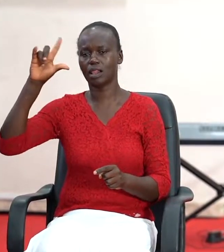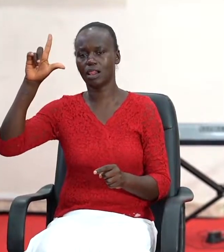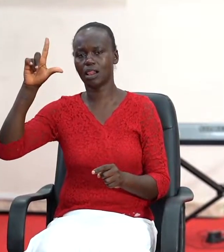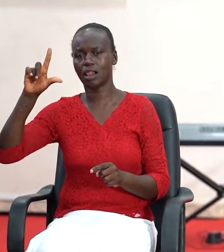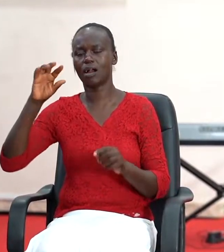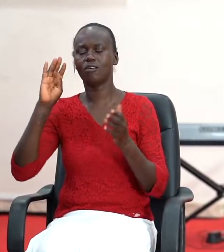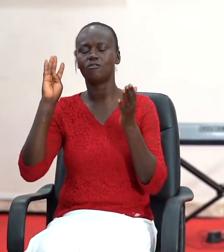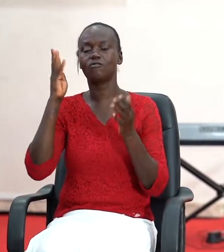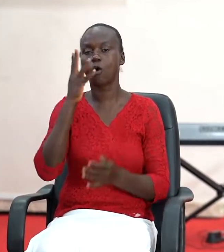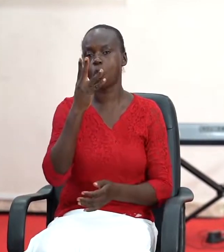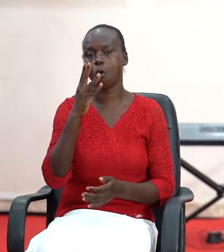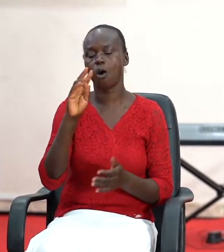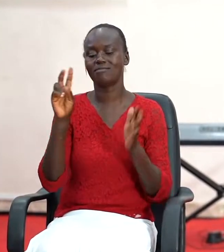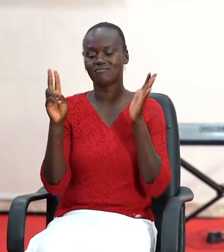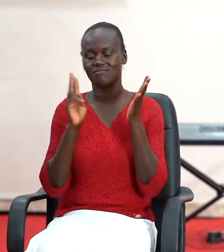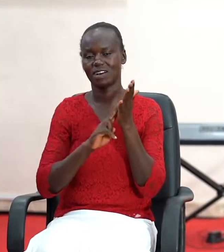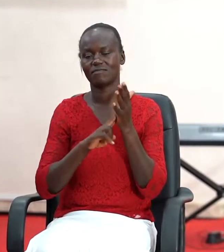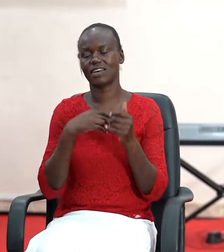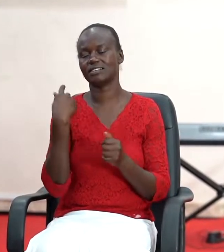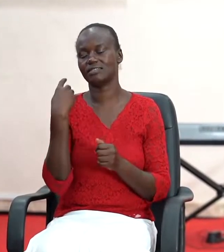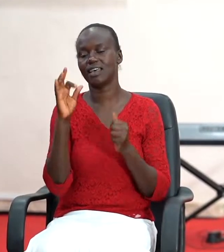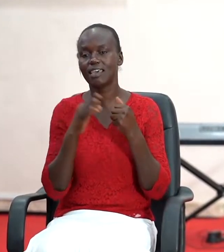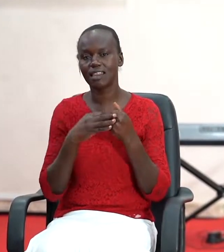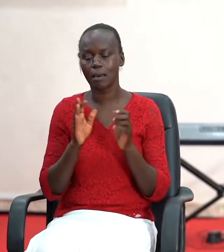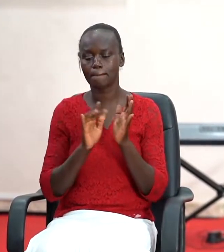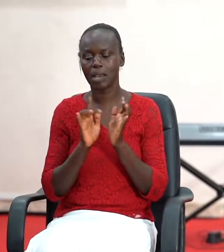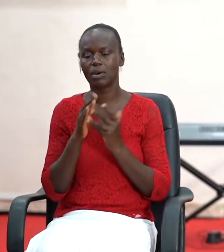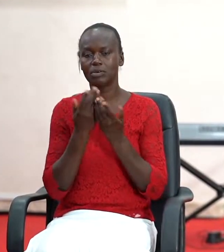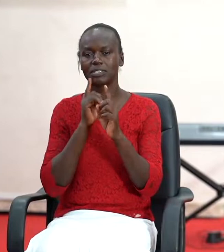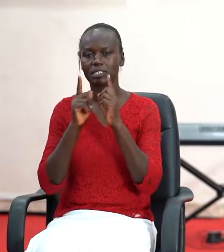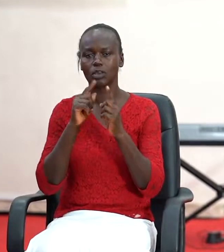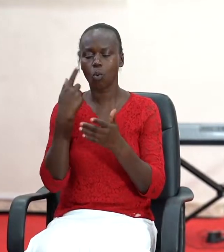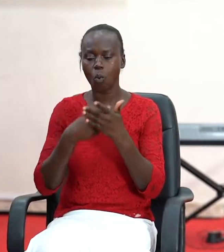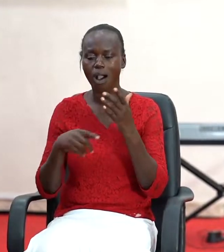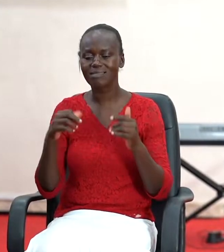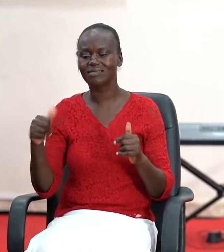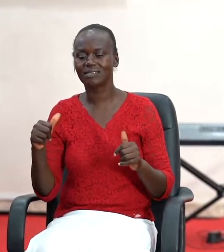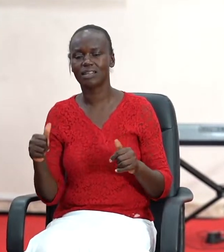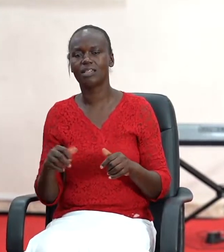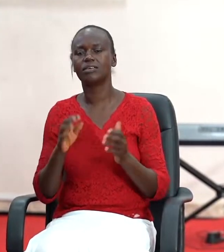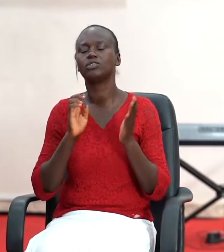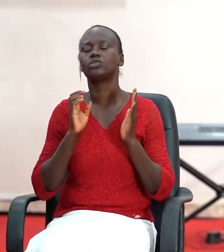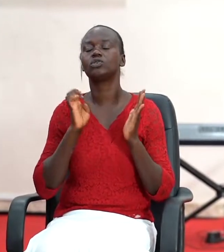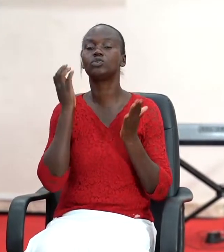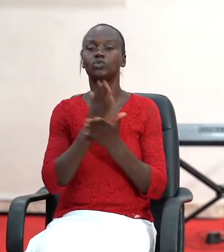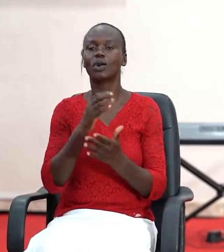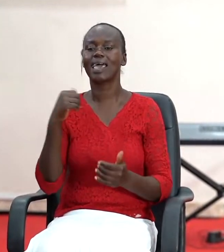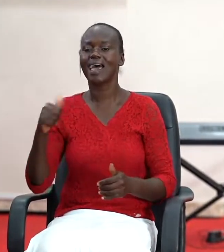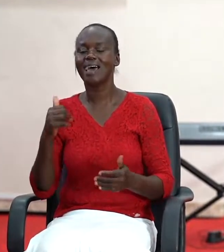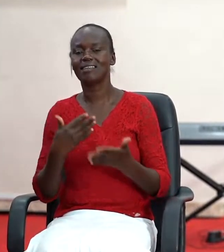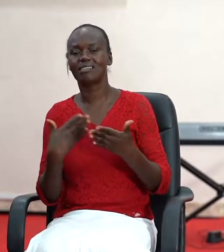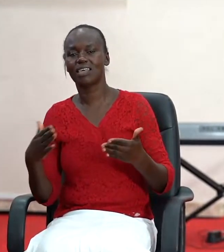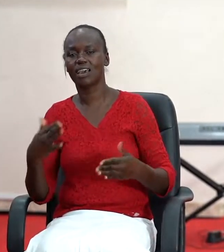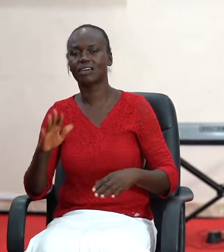8. Na Bible inasema, finally, brothers, whatever is true, whatever is noble, whatever is